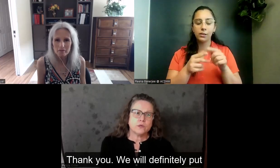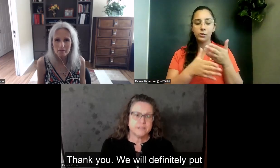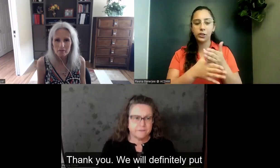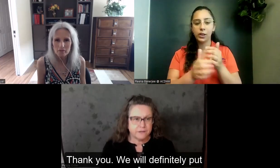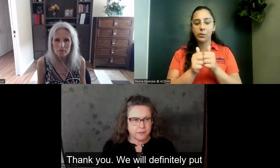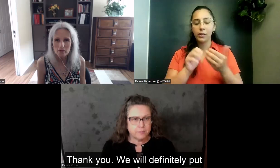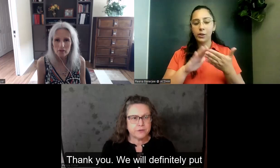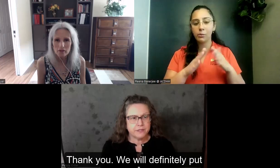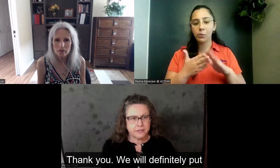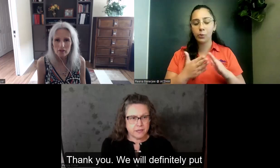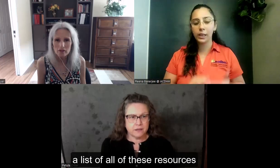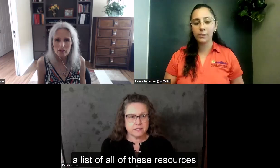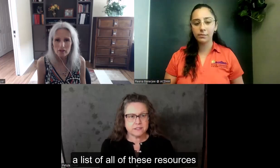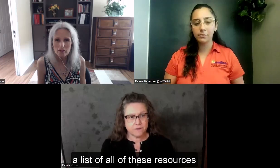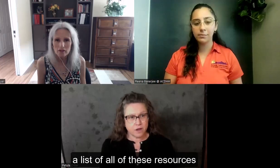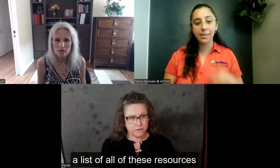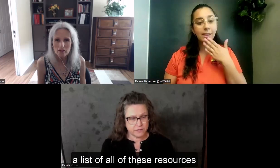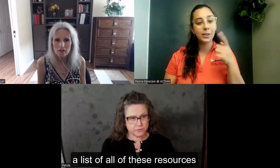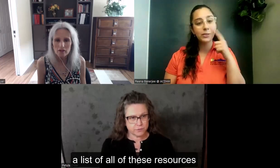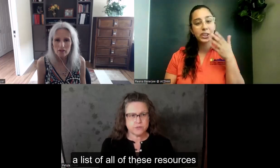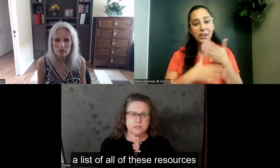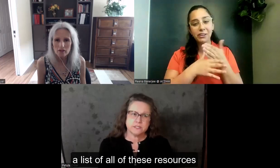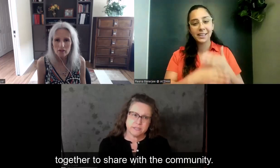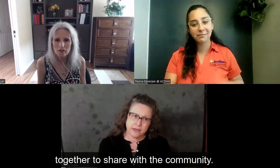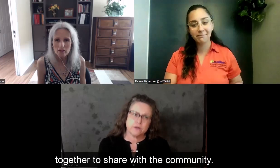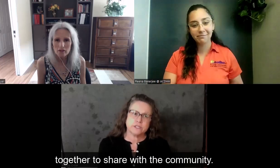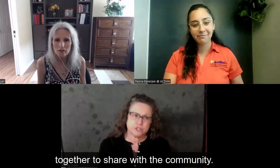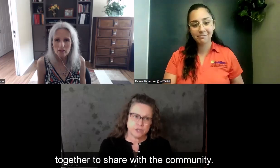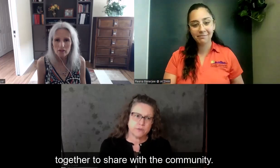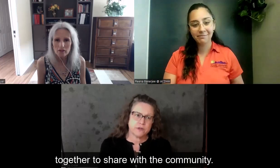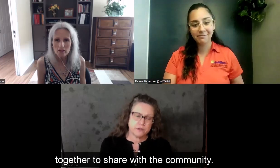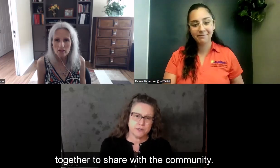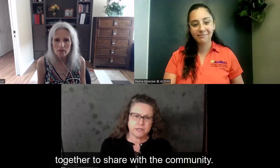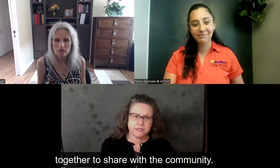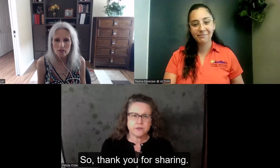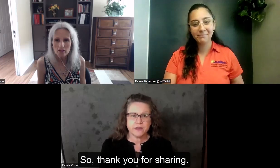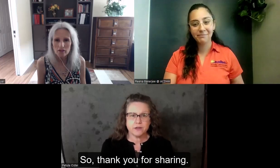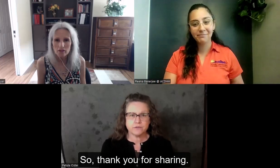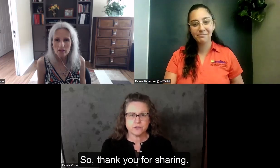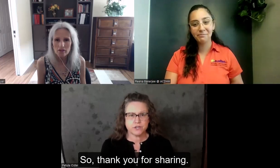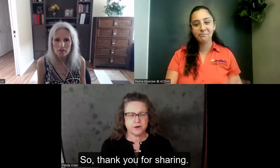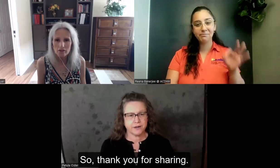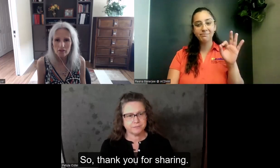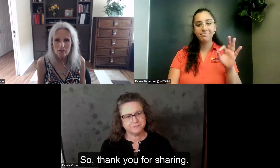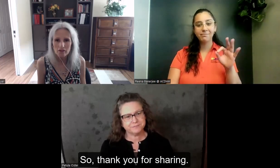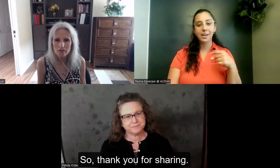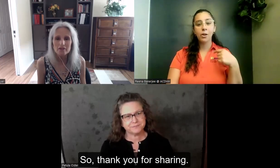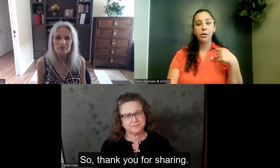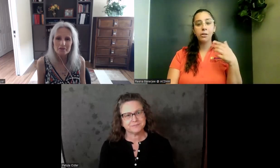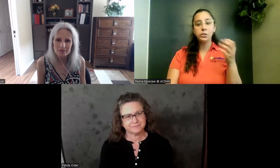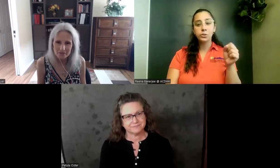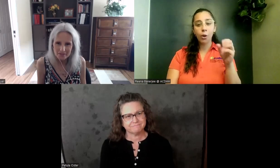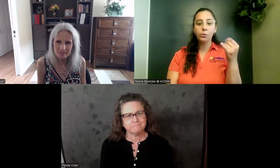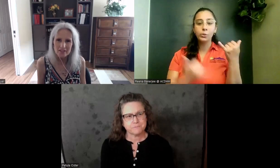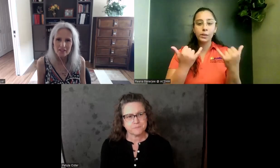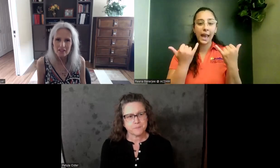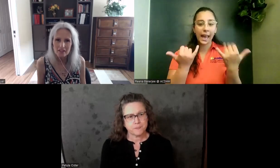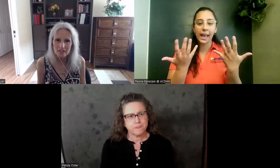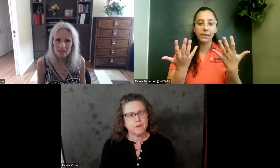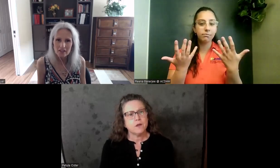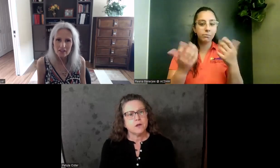We will definitely put a list of all of these resources together to share with the community. So thank you for sharing.